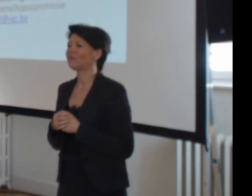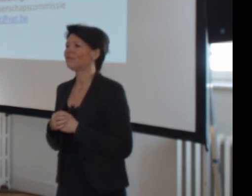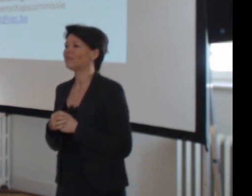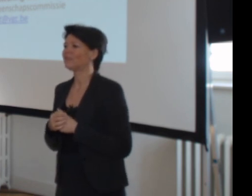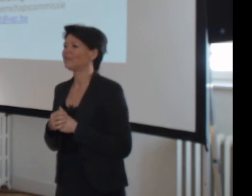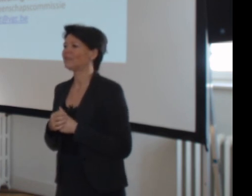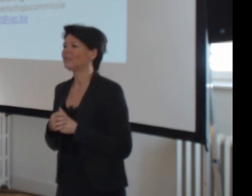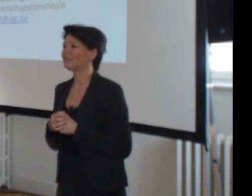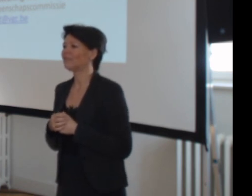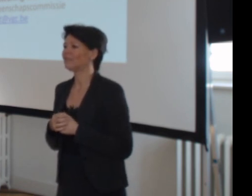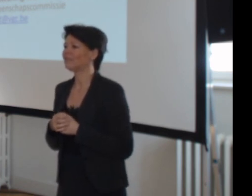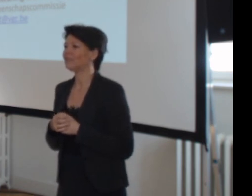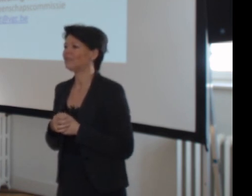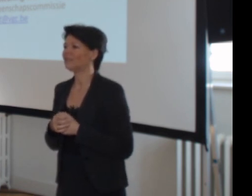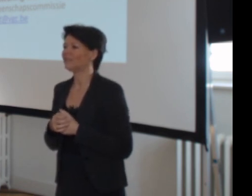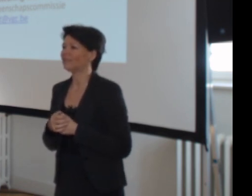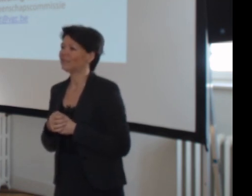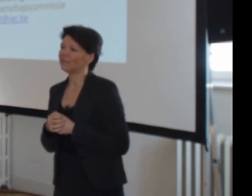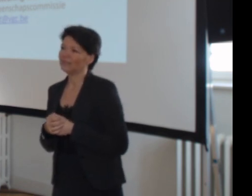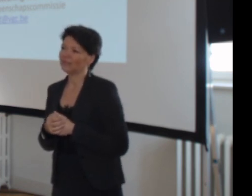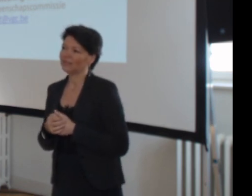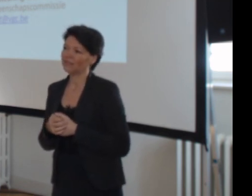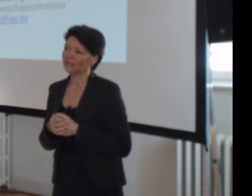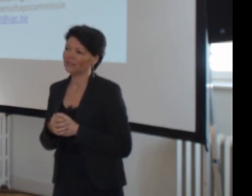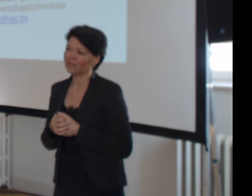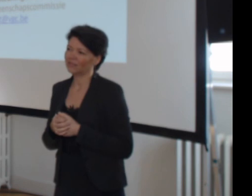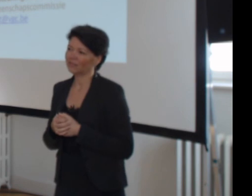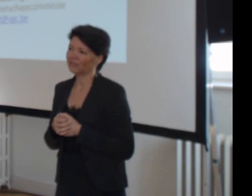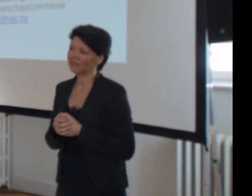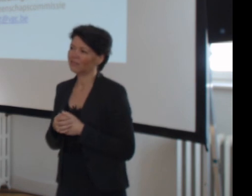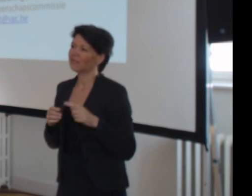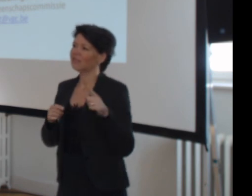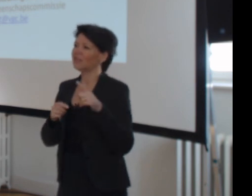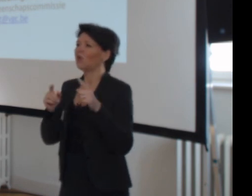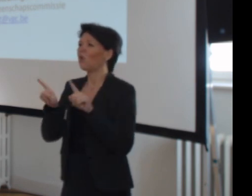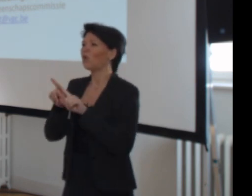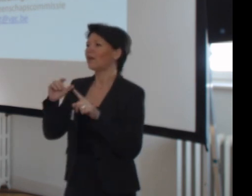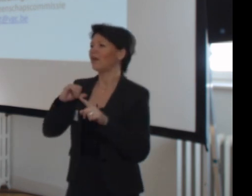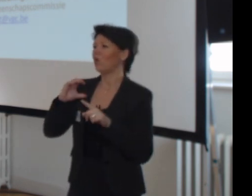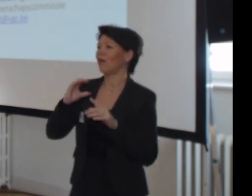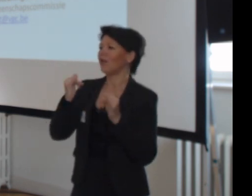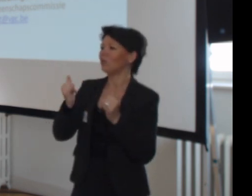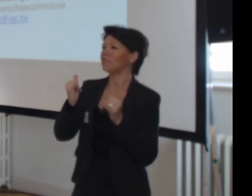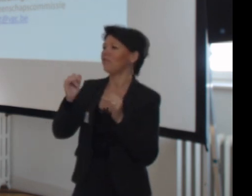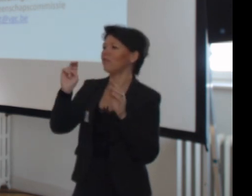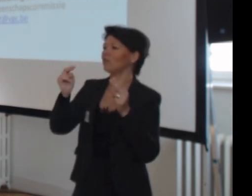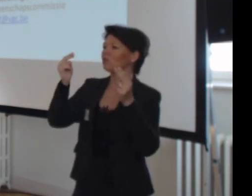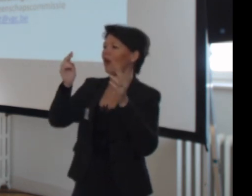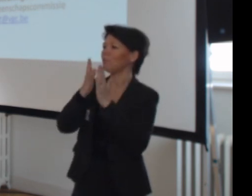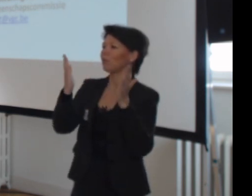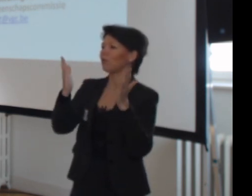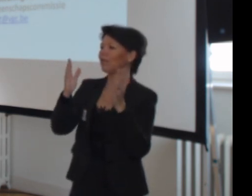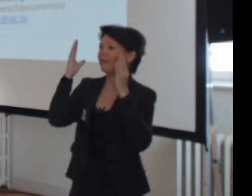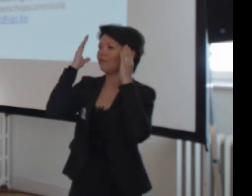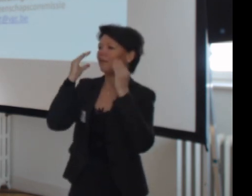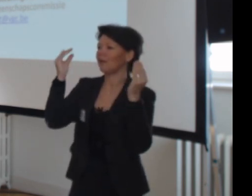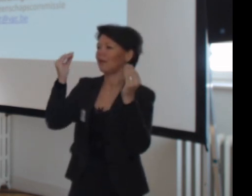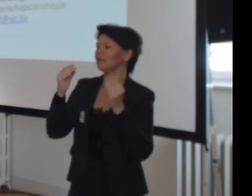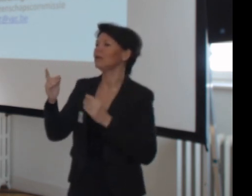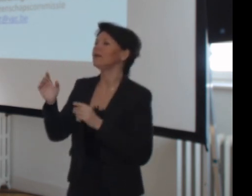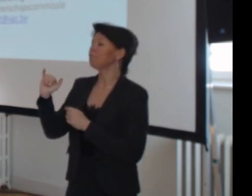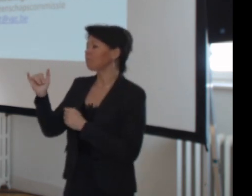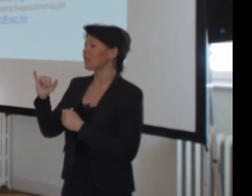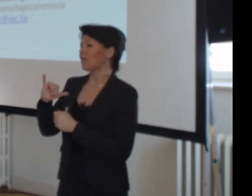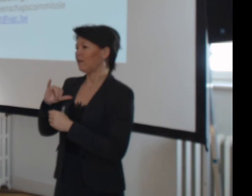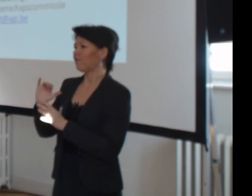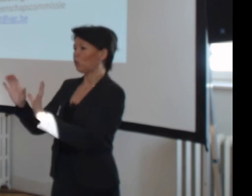from Passageers from the National Library. Of course, there is a demand from groups